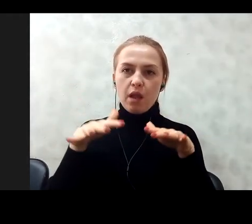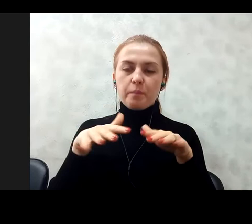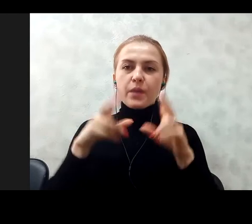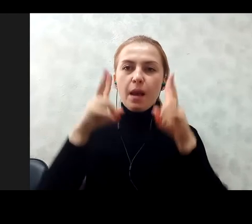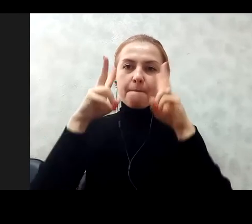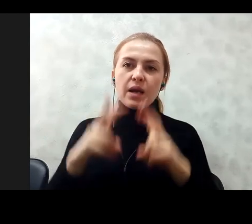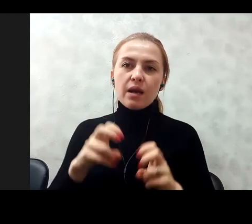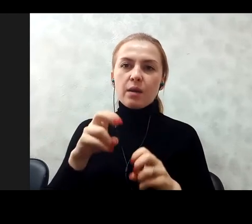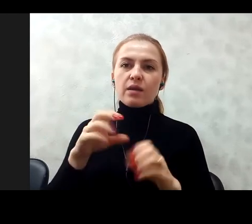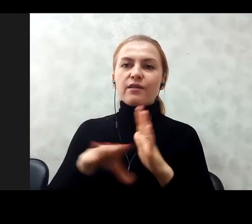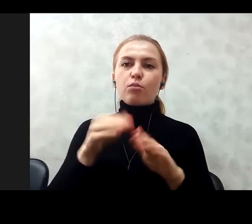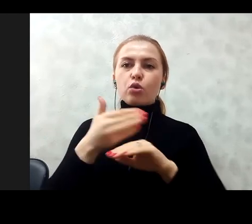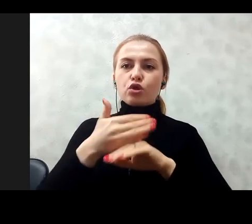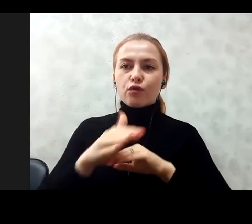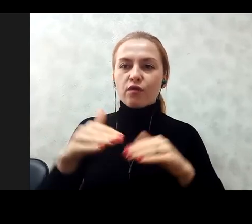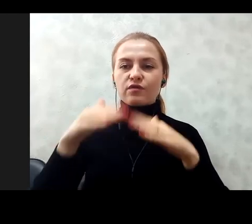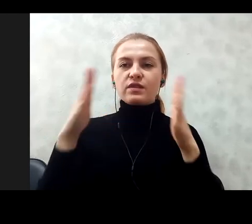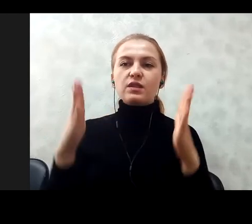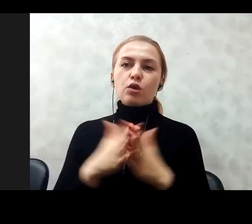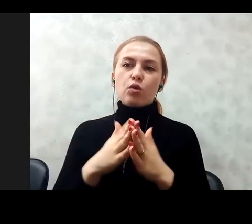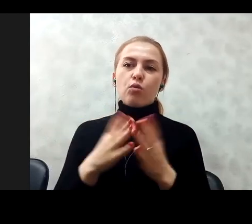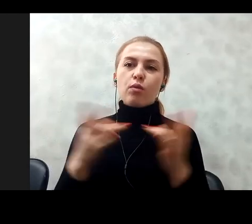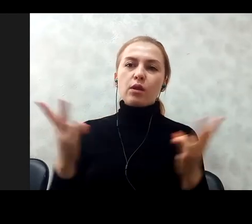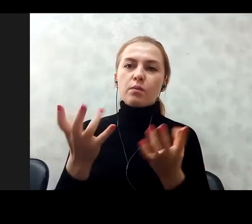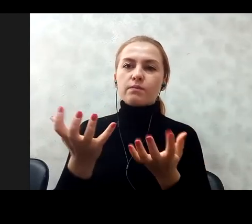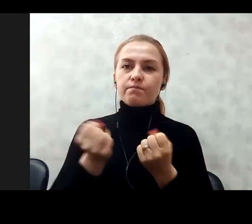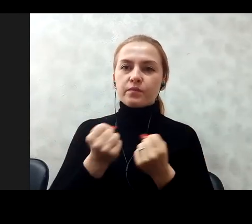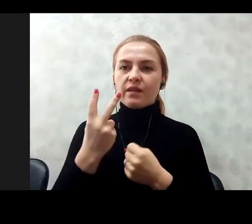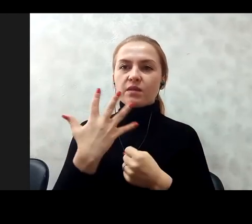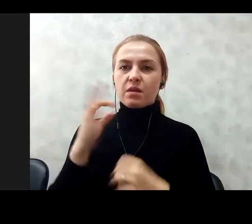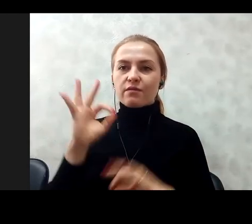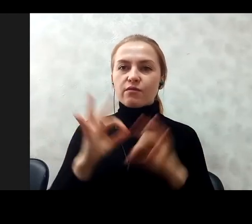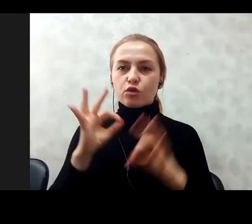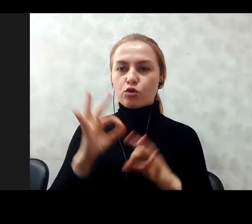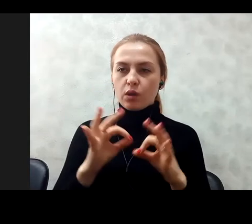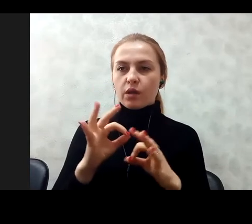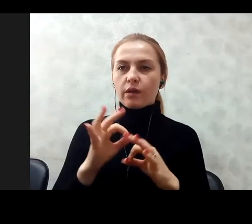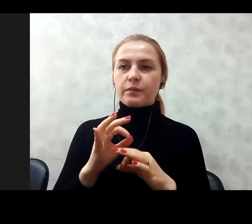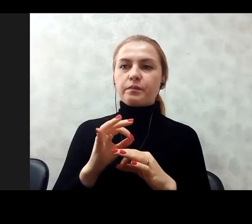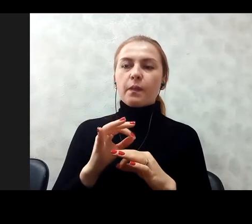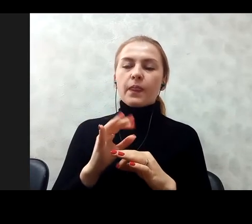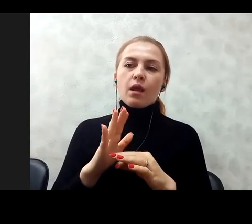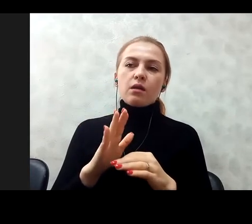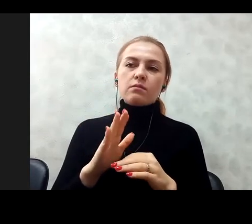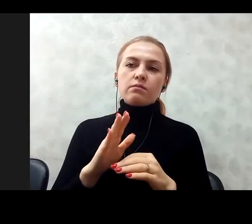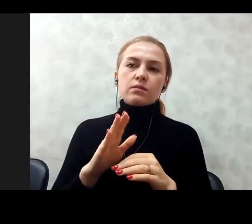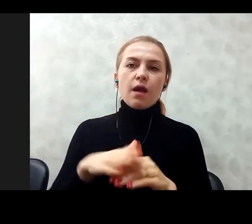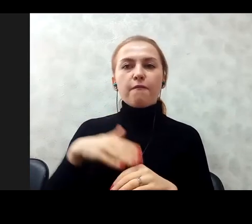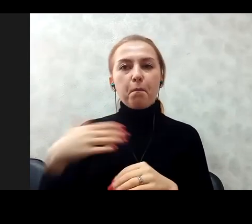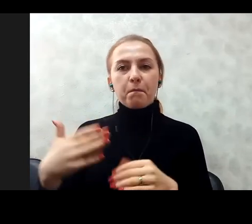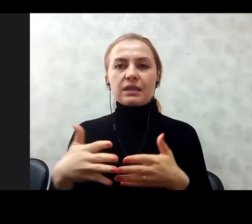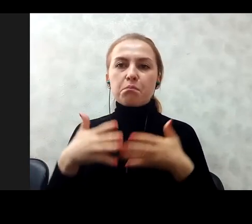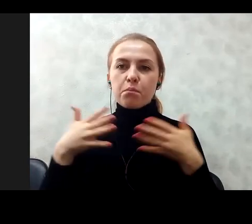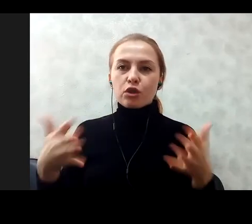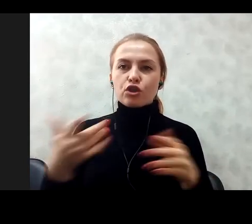by MPs with regard to the revision of that election quota to